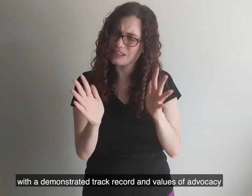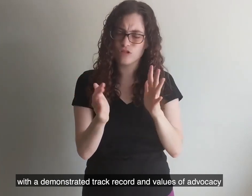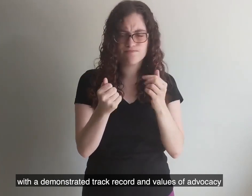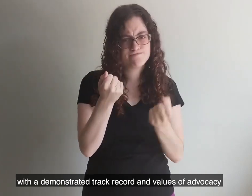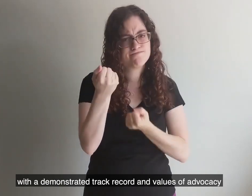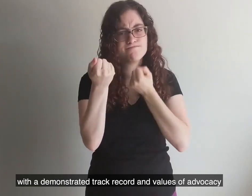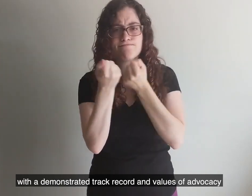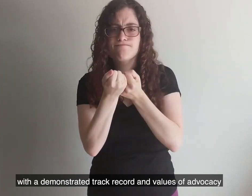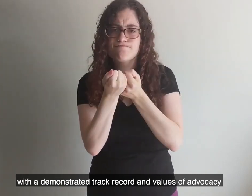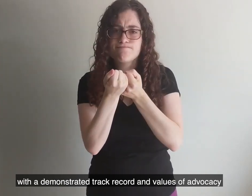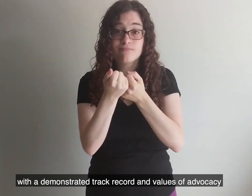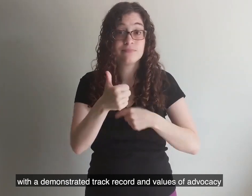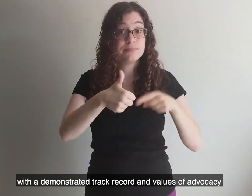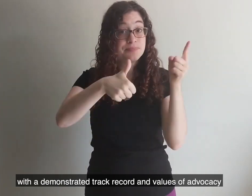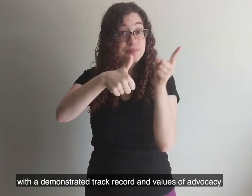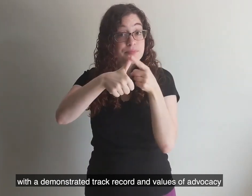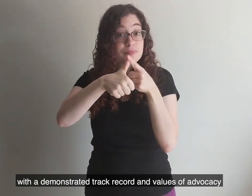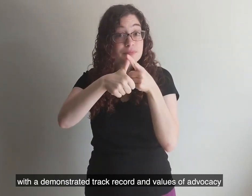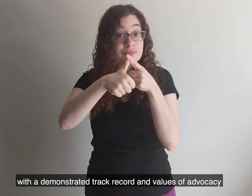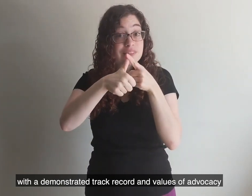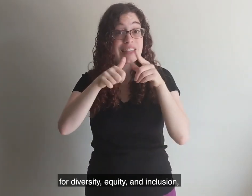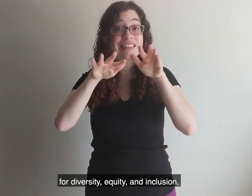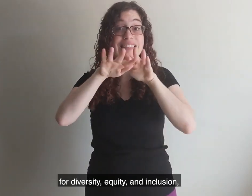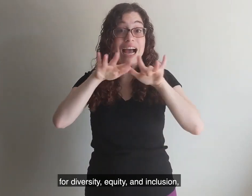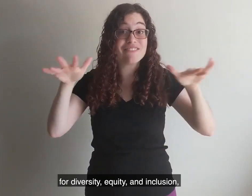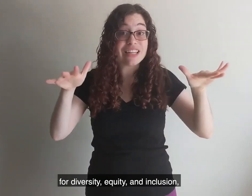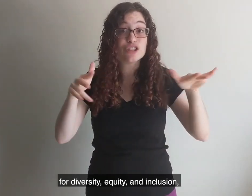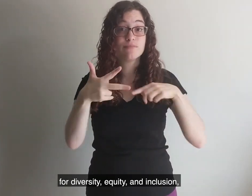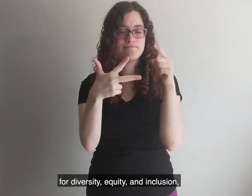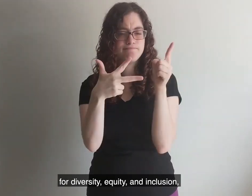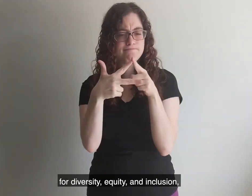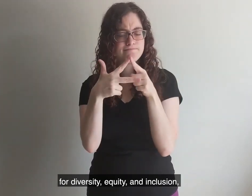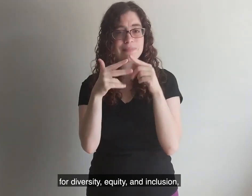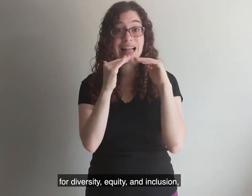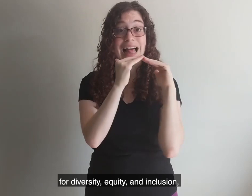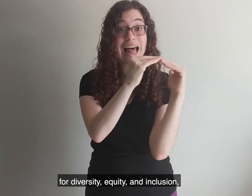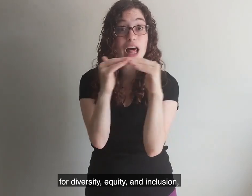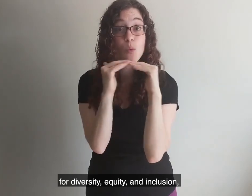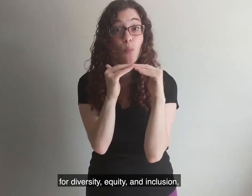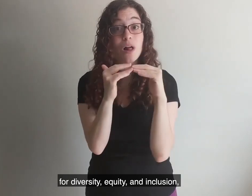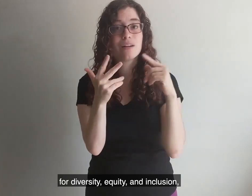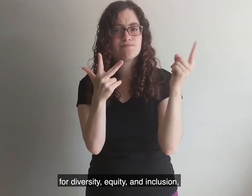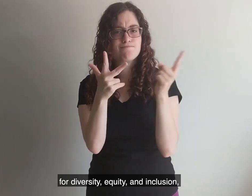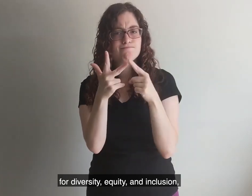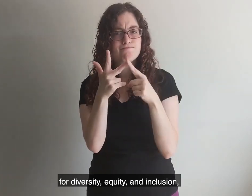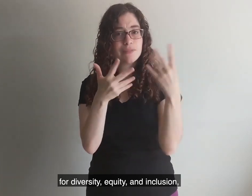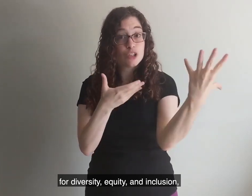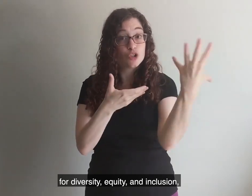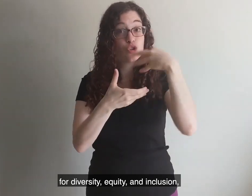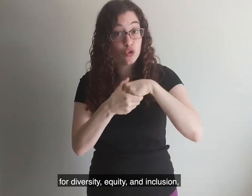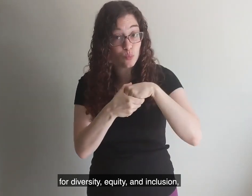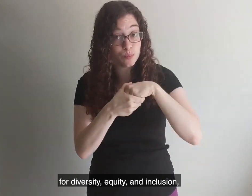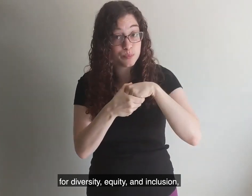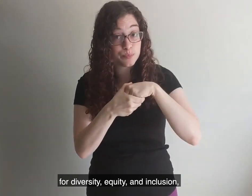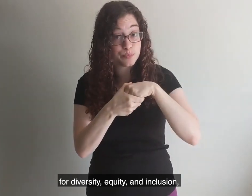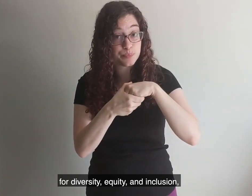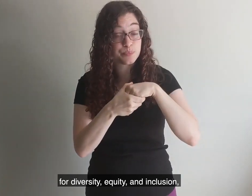a demonstrated track record and values of advocacy for diversity, equity, and inclusion,